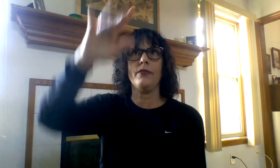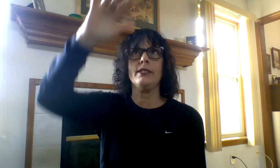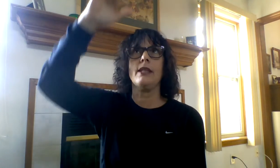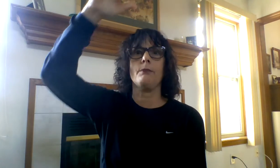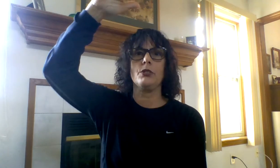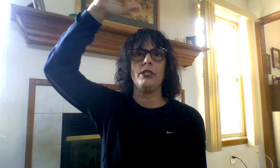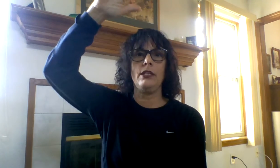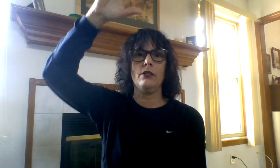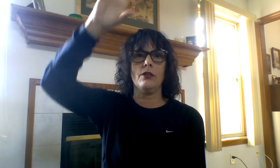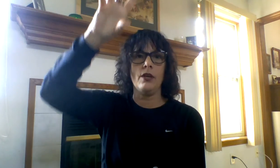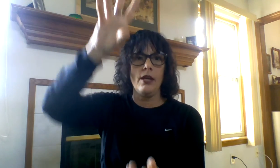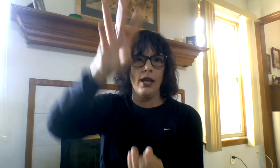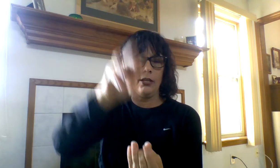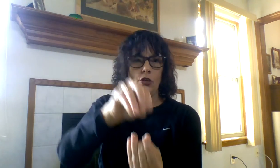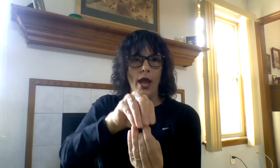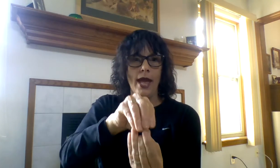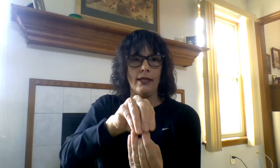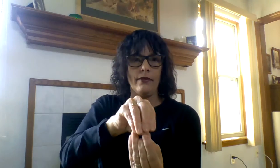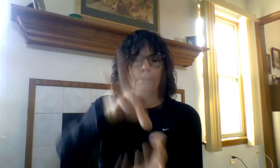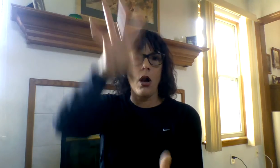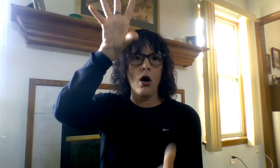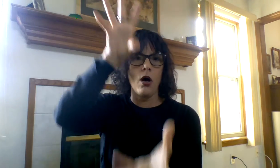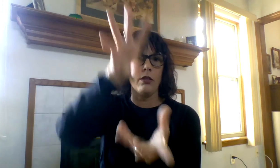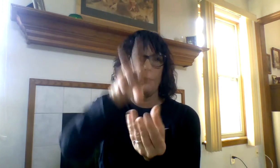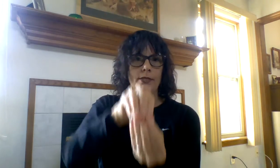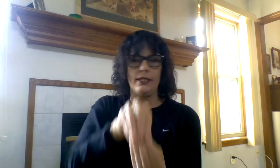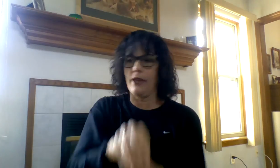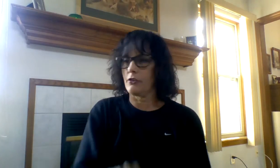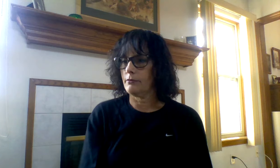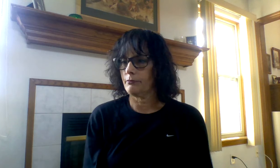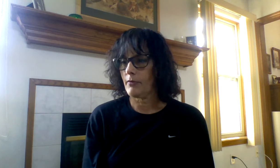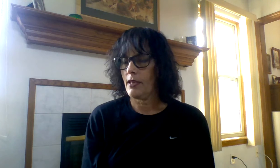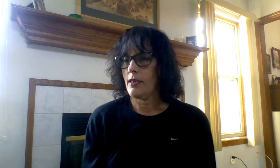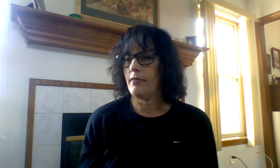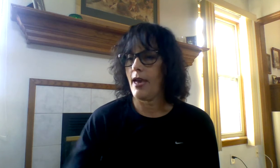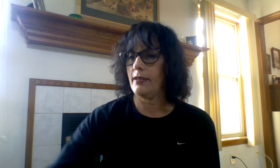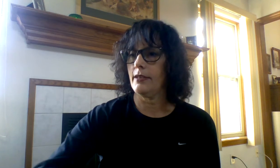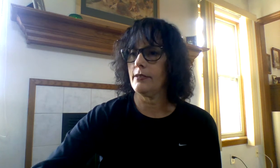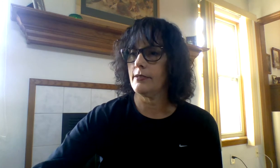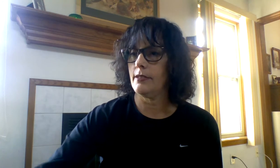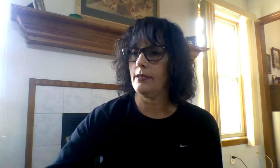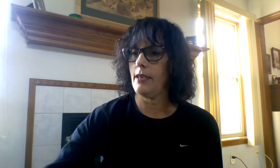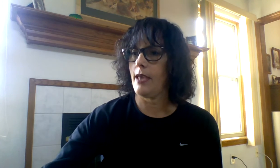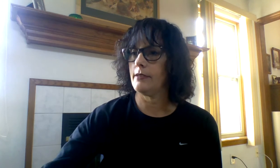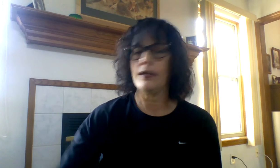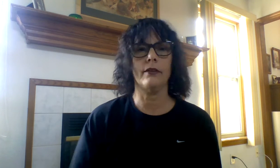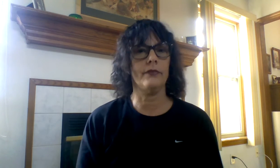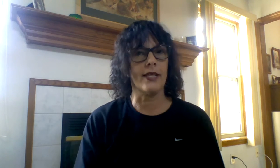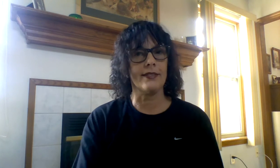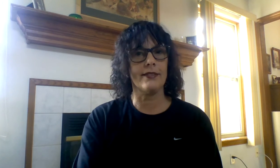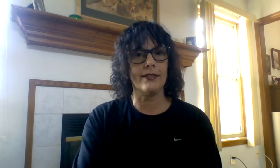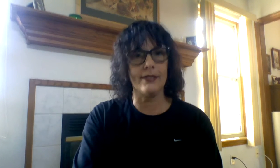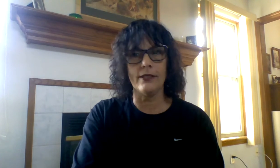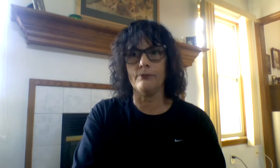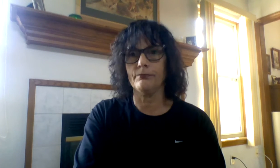these numbers here and you're adding them all up together. That is the end of lesson 16.